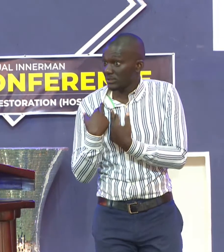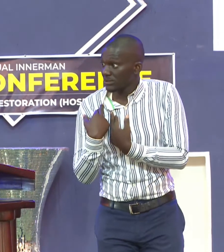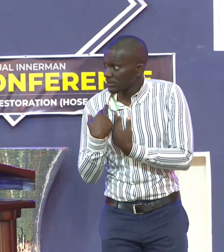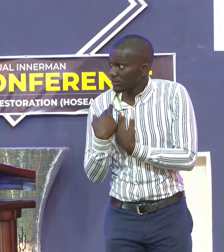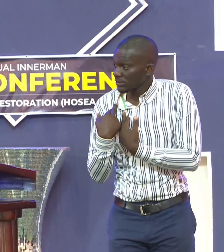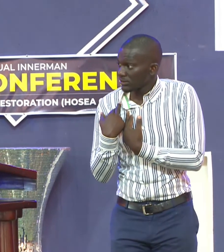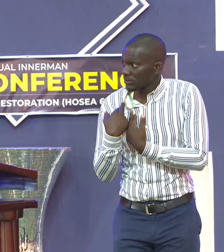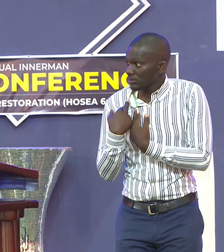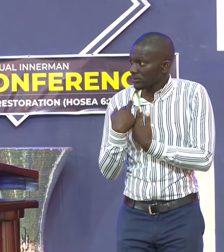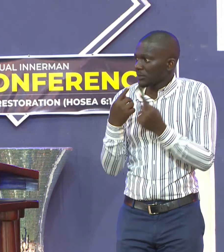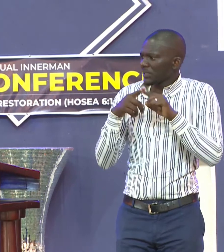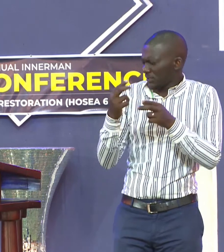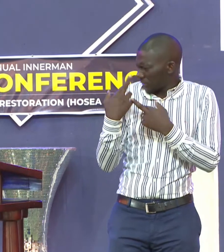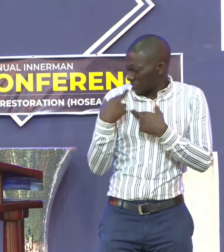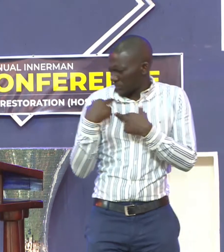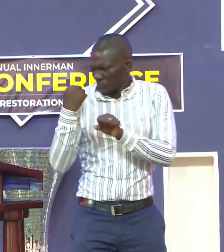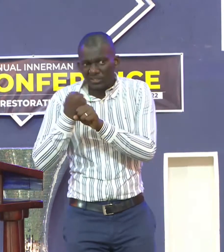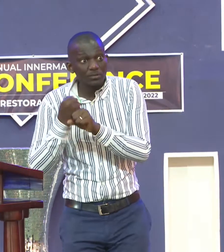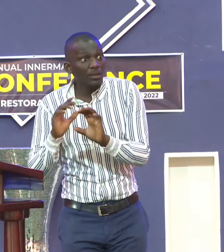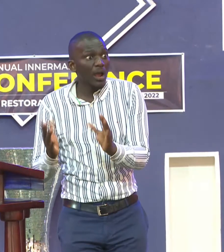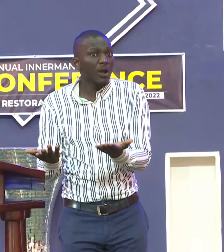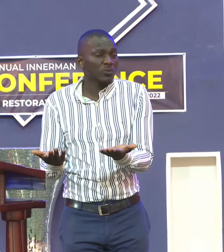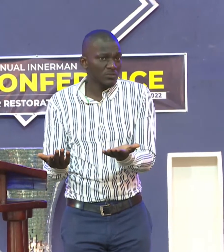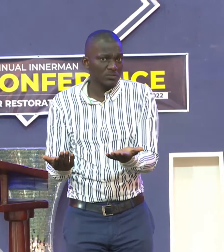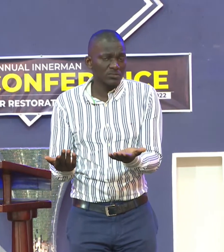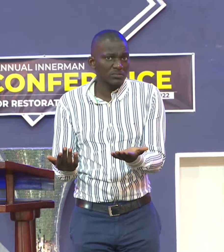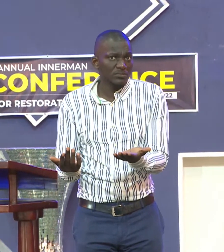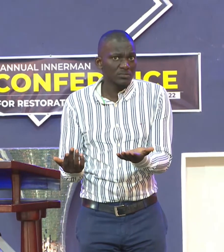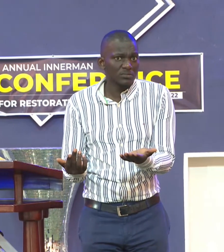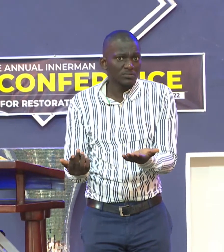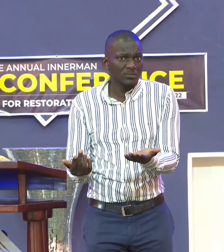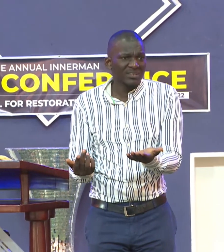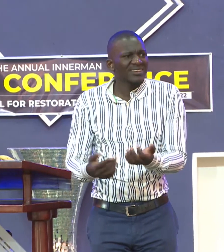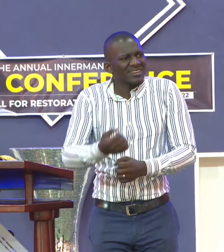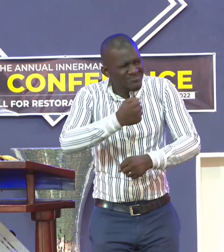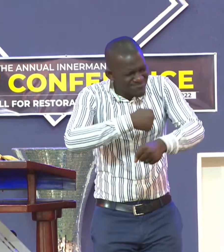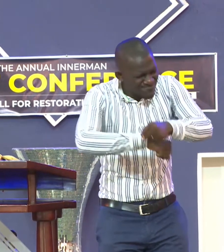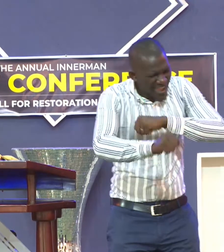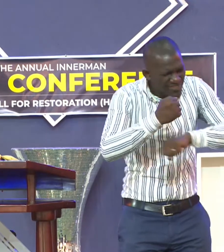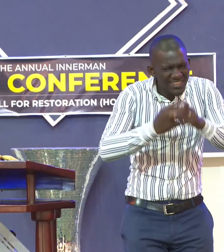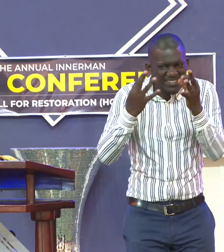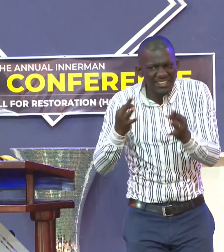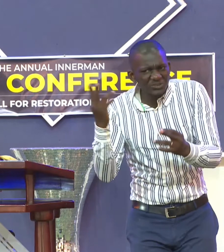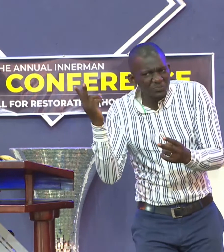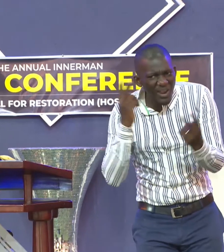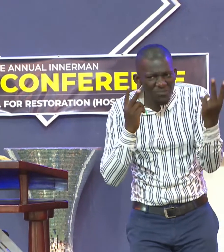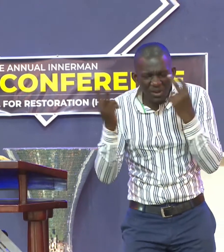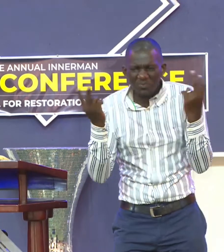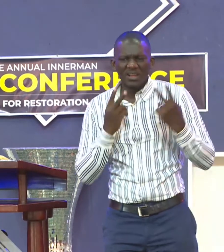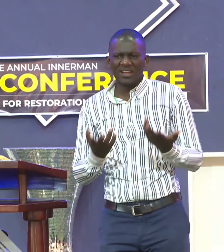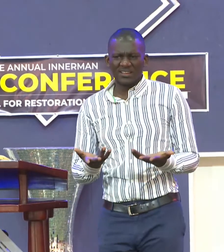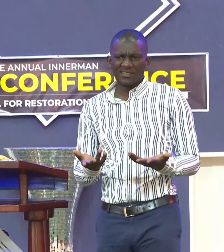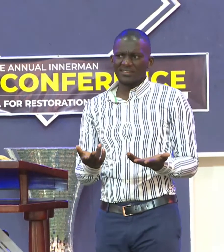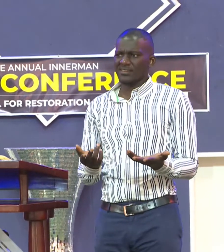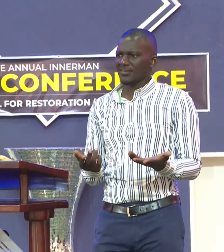responsibility. But how are you going to do your responsibility? Put into practice